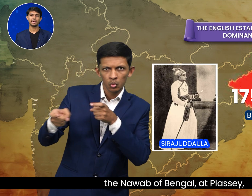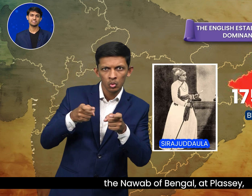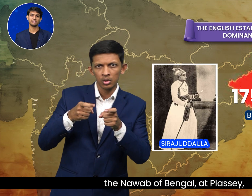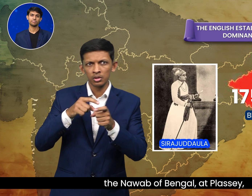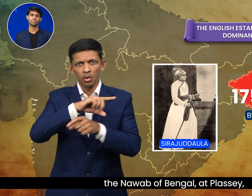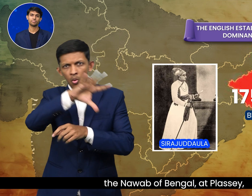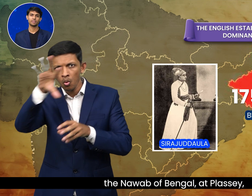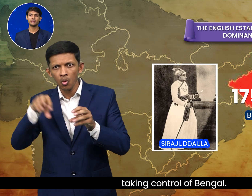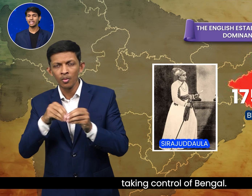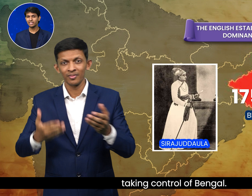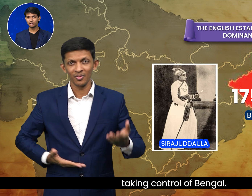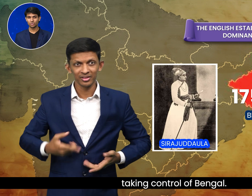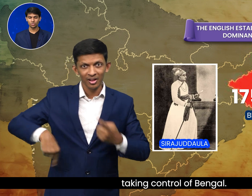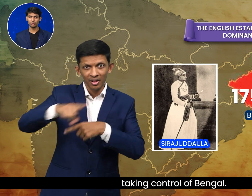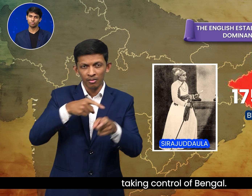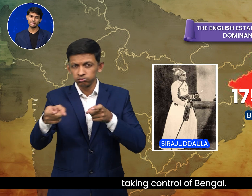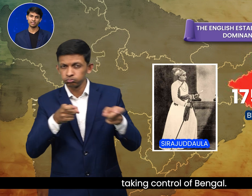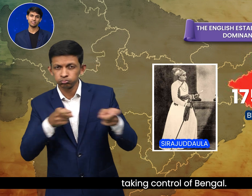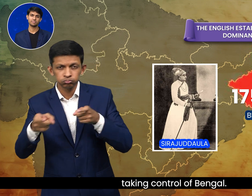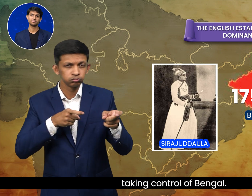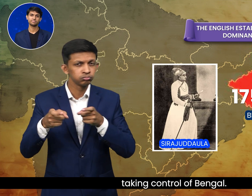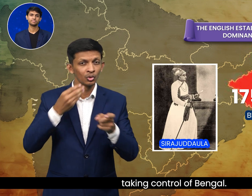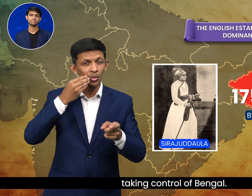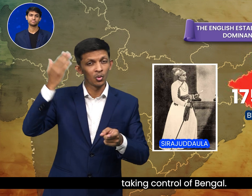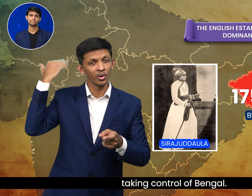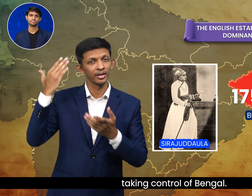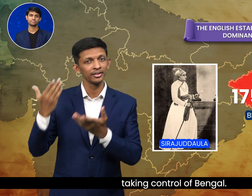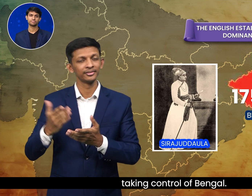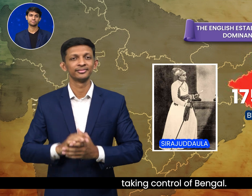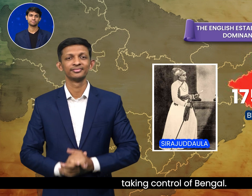at Plassey, taking control of Bengal.